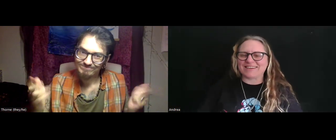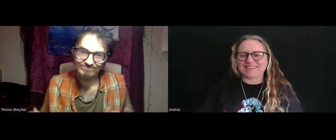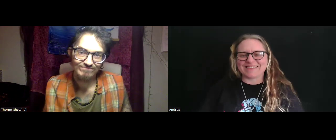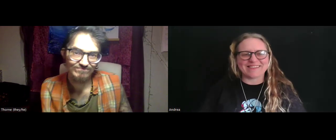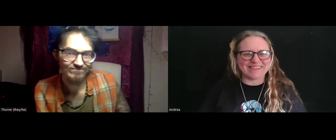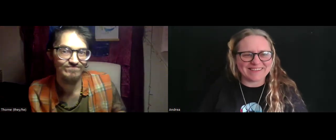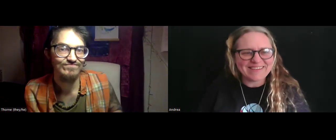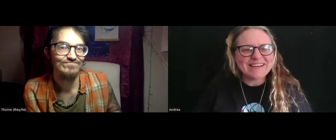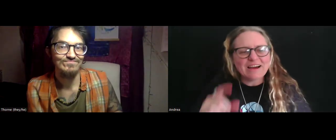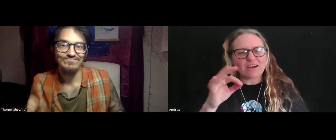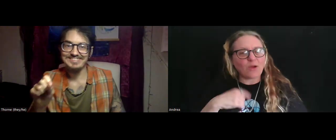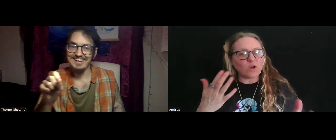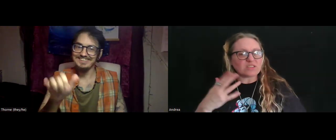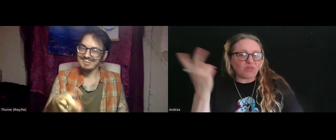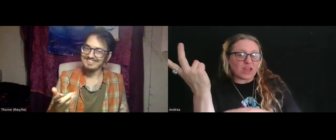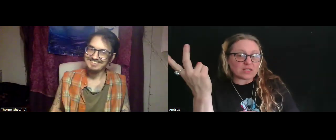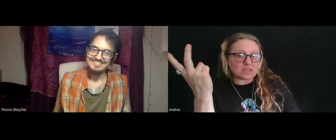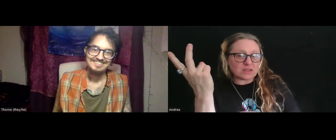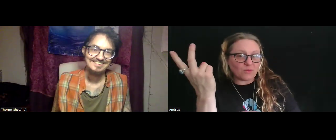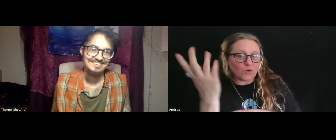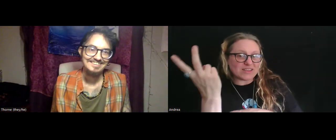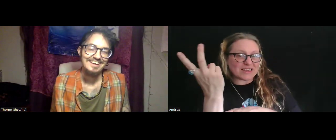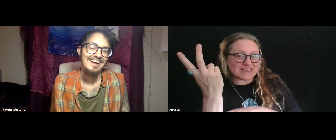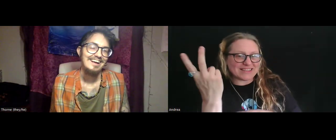right. Okay, what's this? What's this?